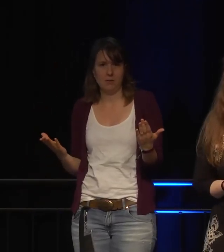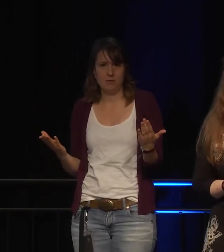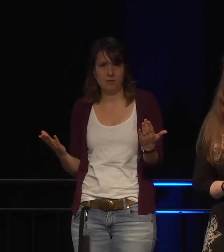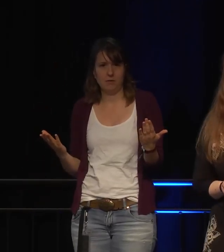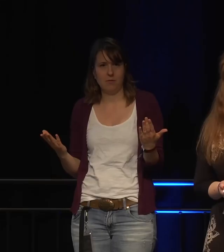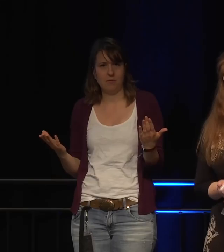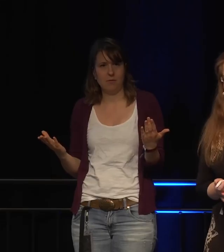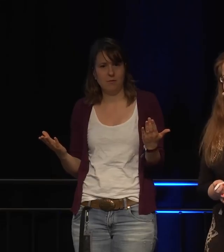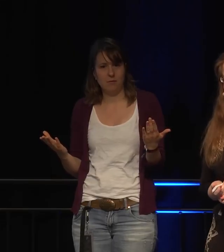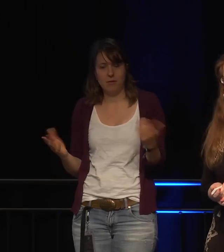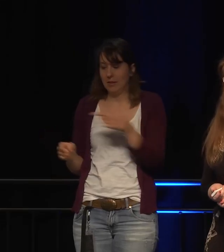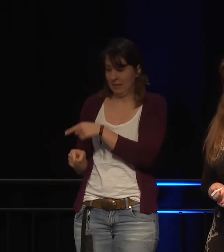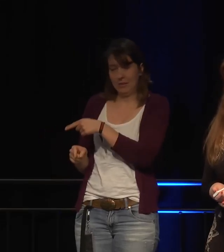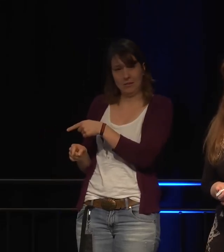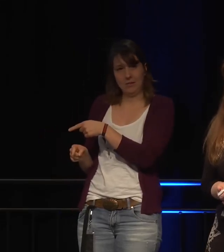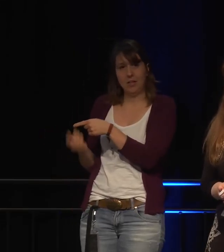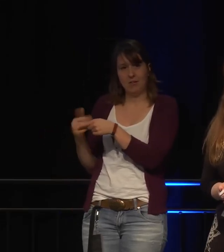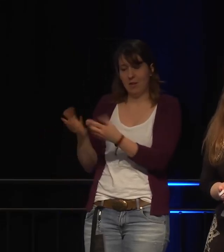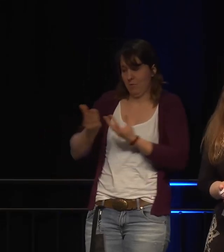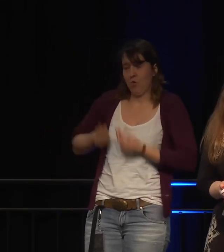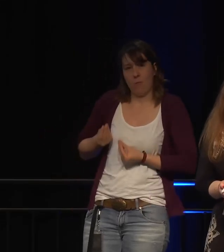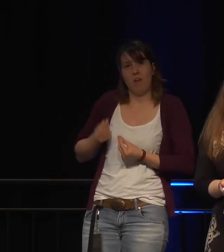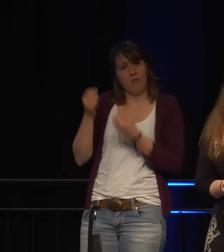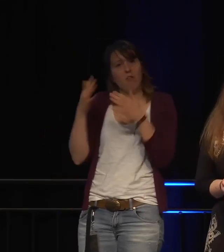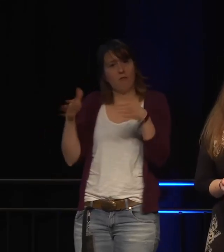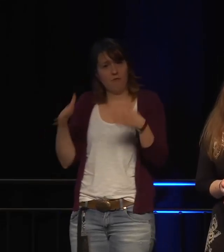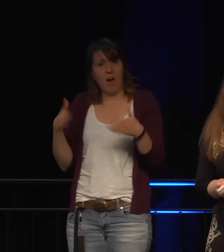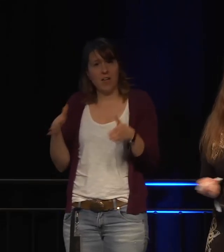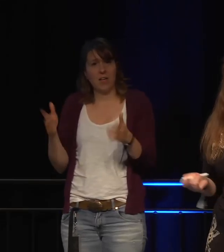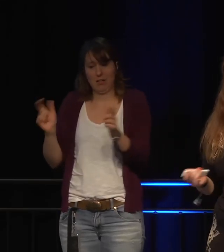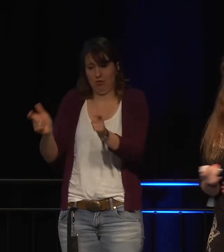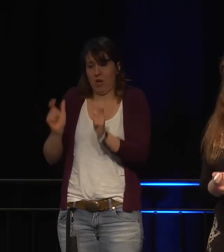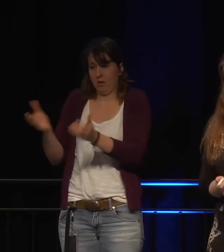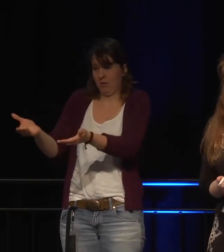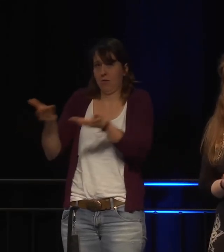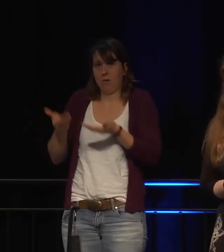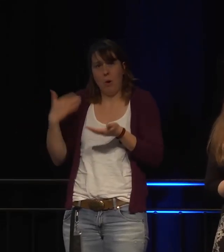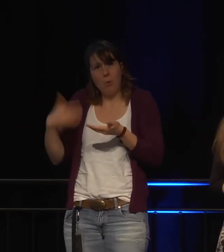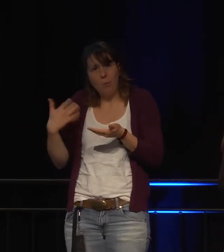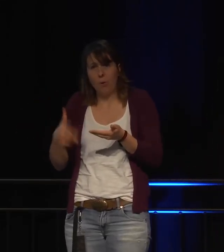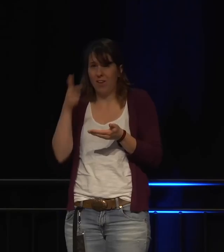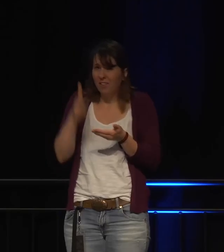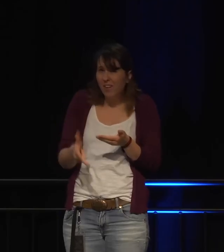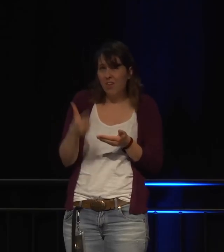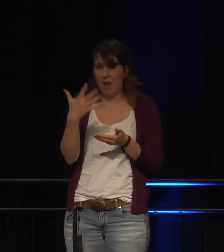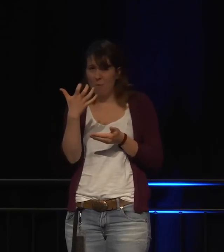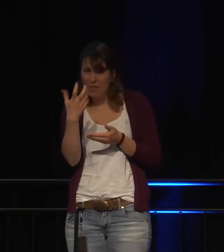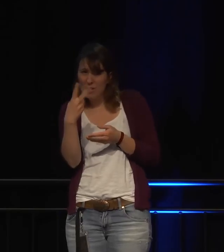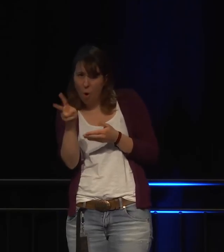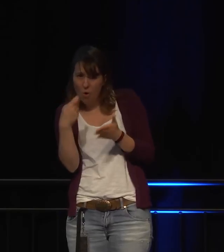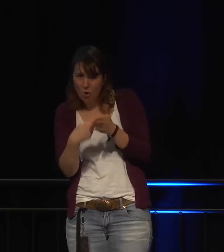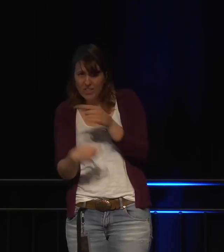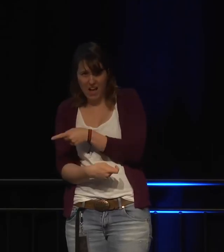got this present for Christmas. Which is a really expensive present with 350 dollars, Euros.